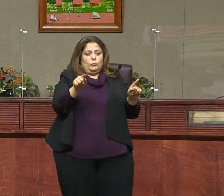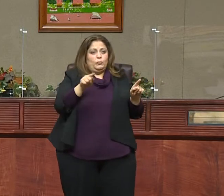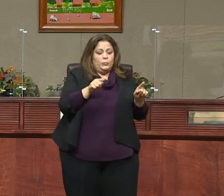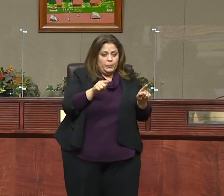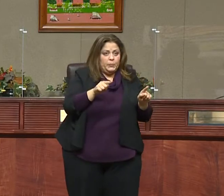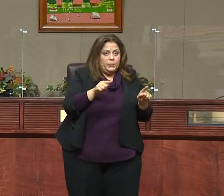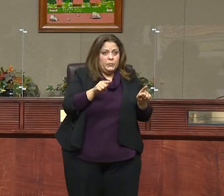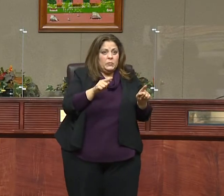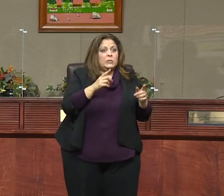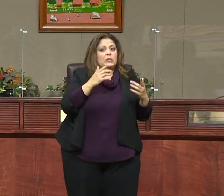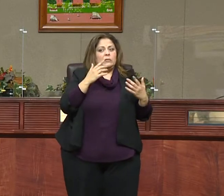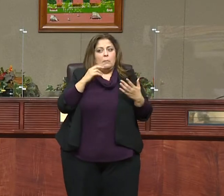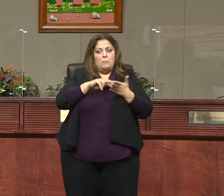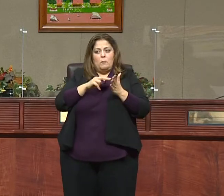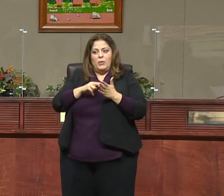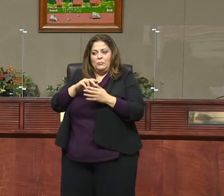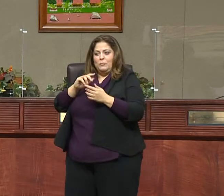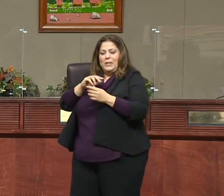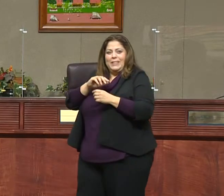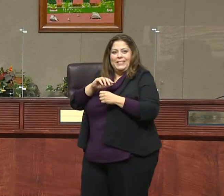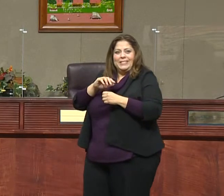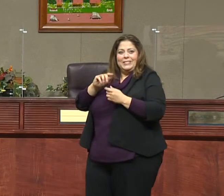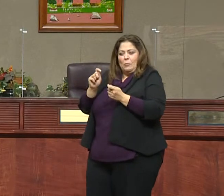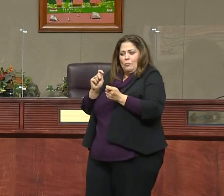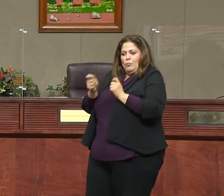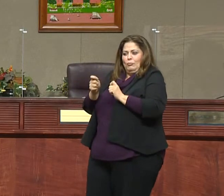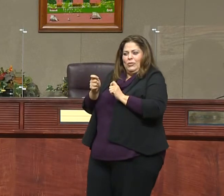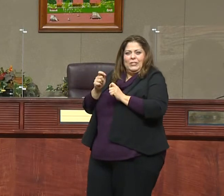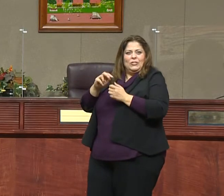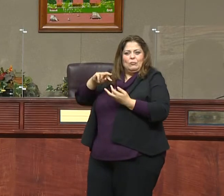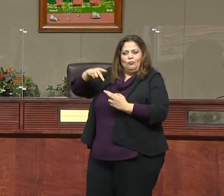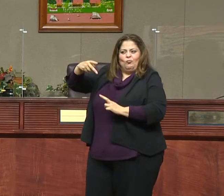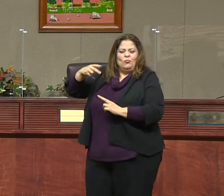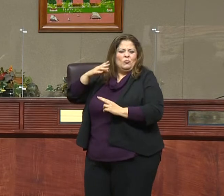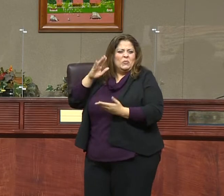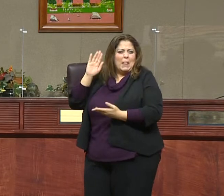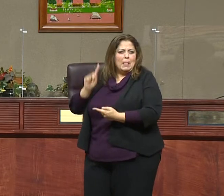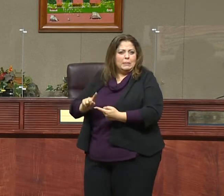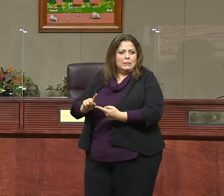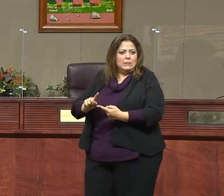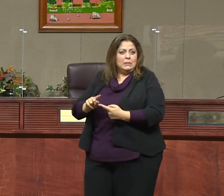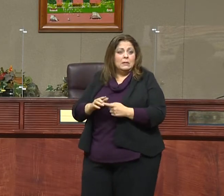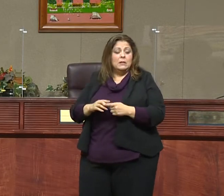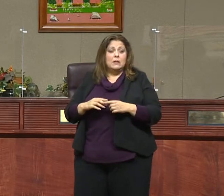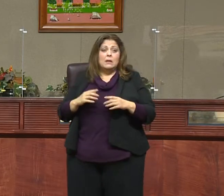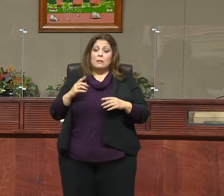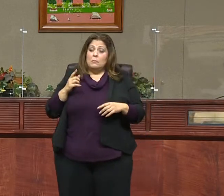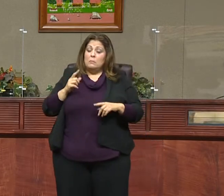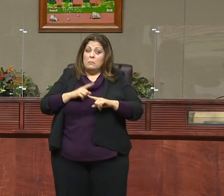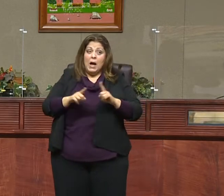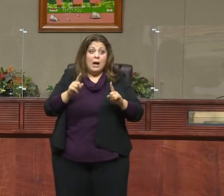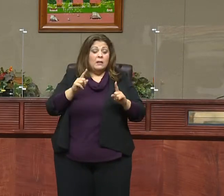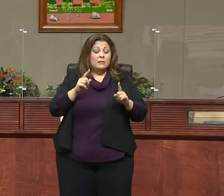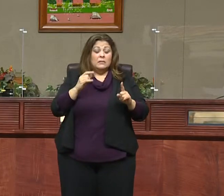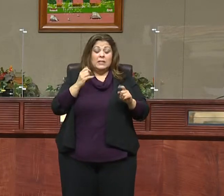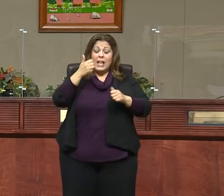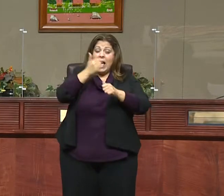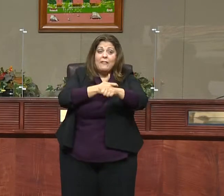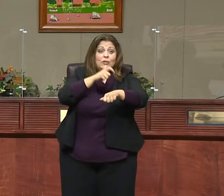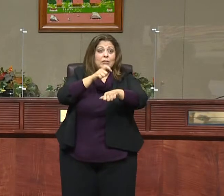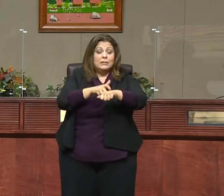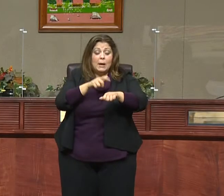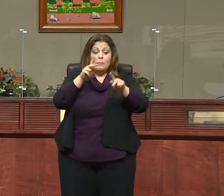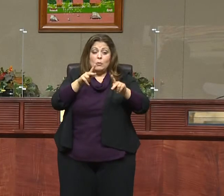long as the virus is able to infect others here or around the world. And so as those mutations happen,